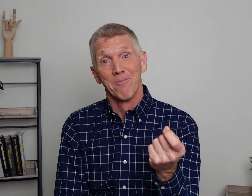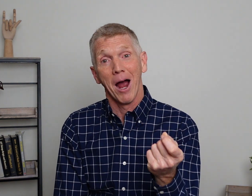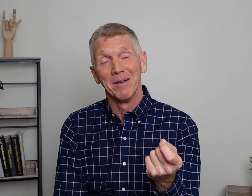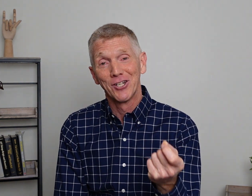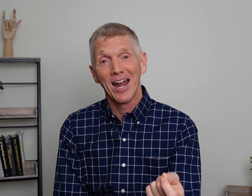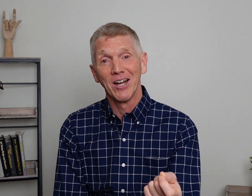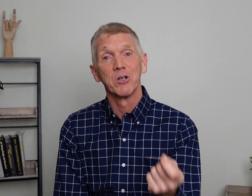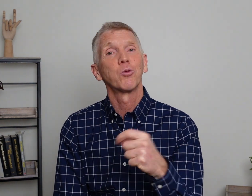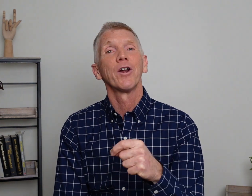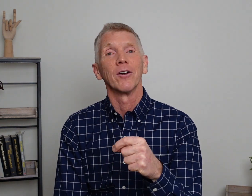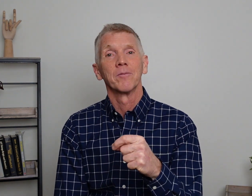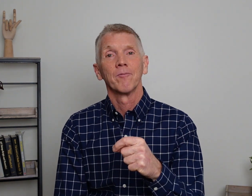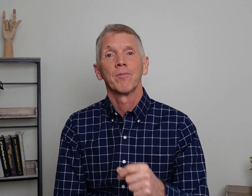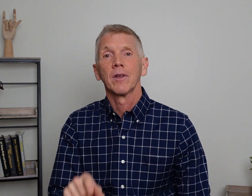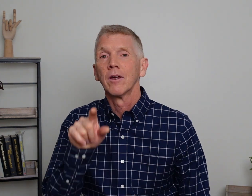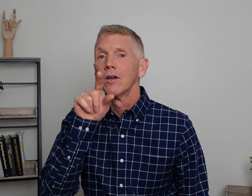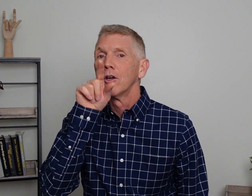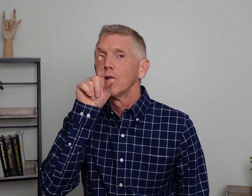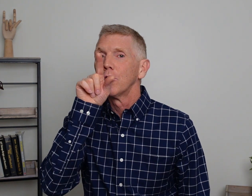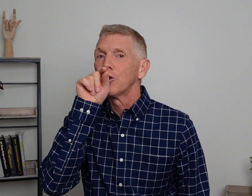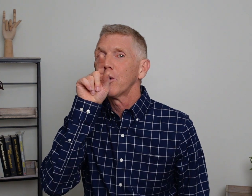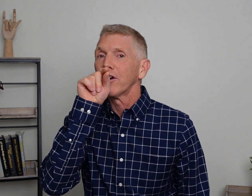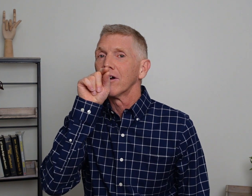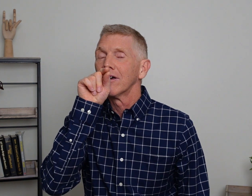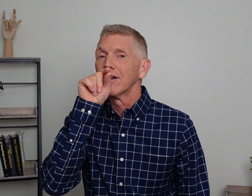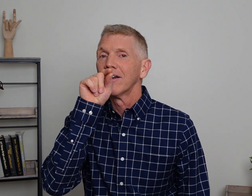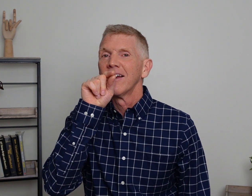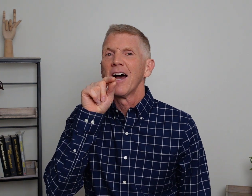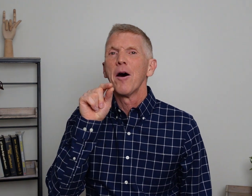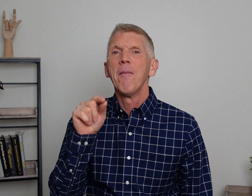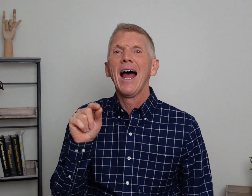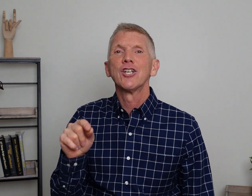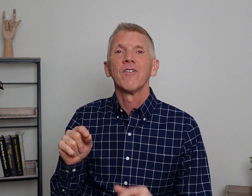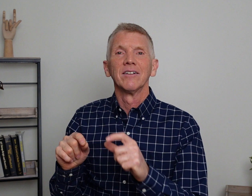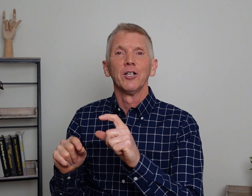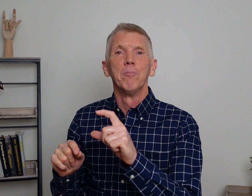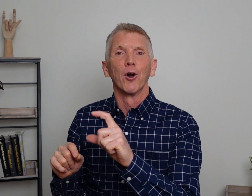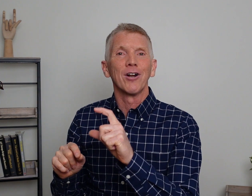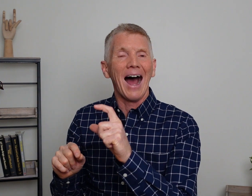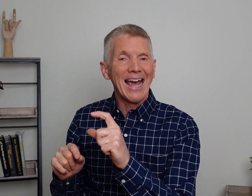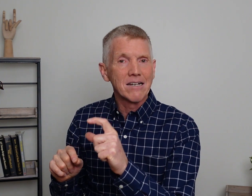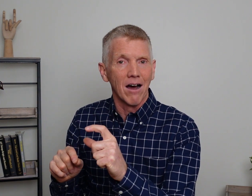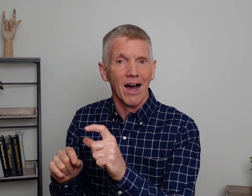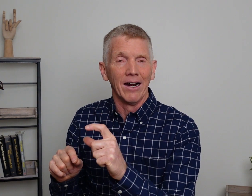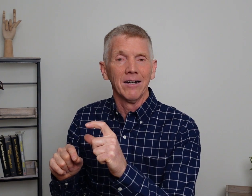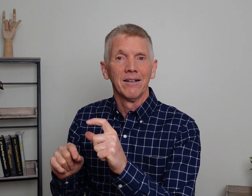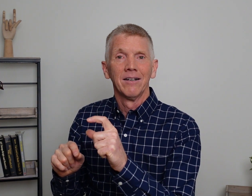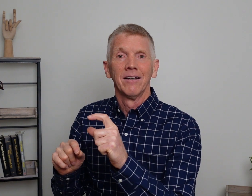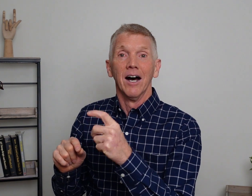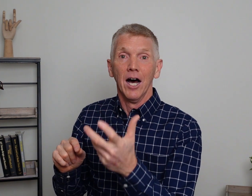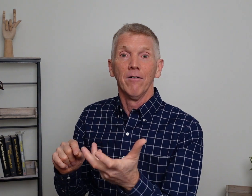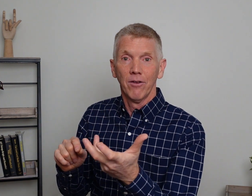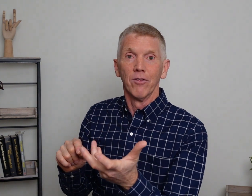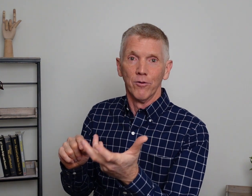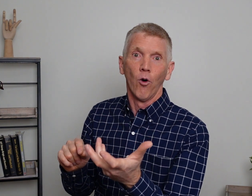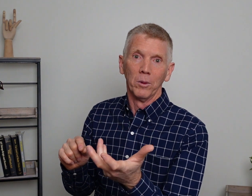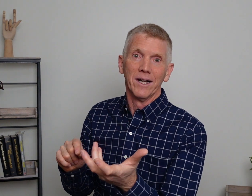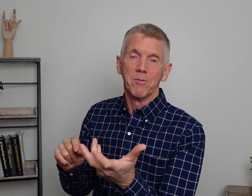probably changed, that was Twitter. Twitter. Imagine the little bird icon of the formerly named